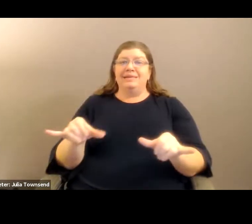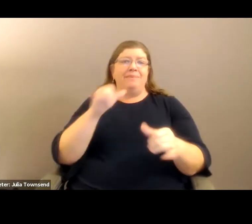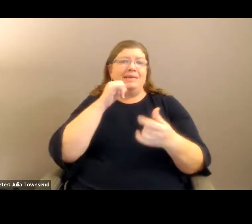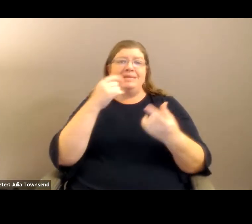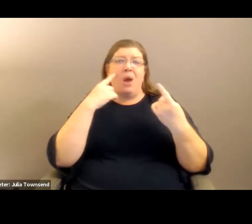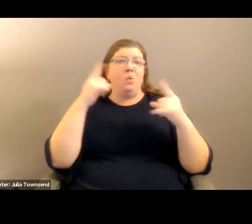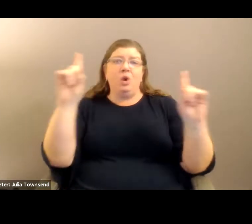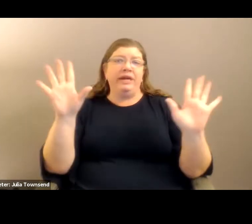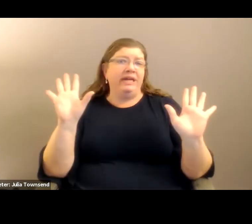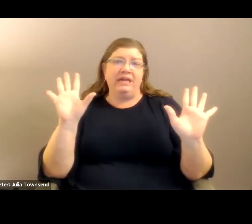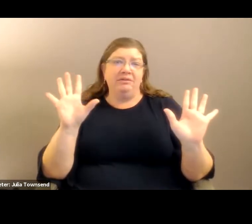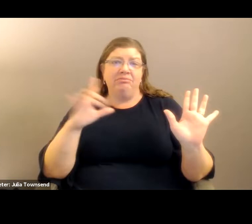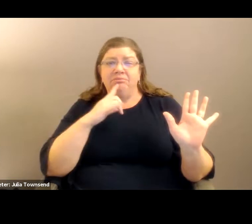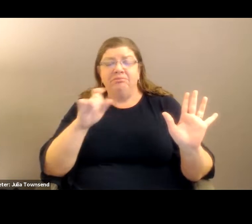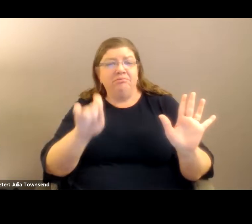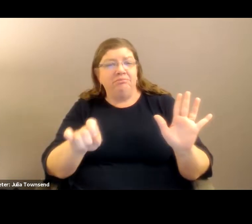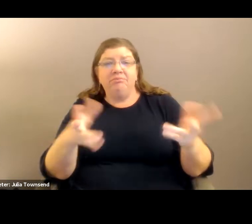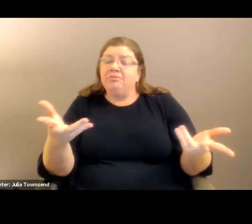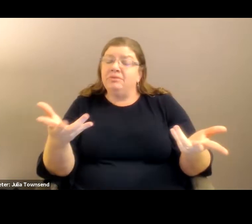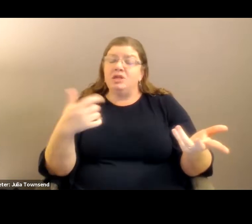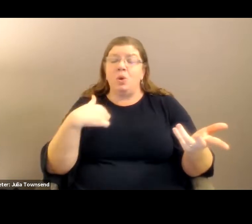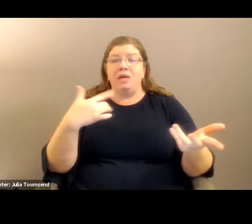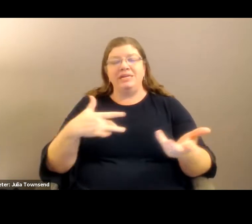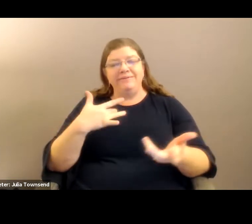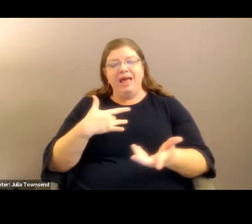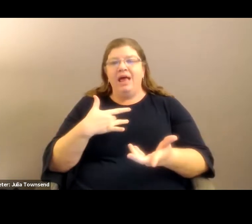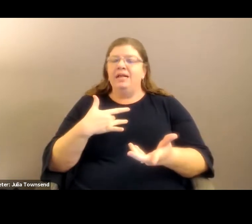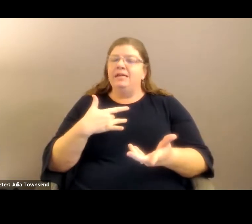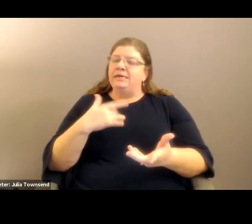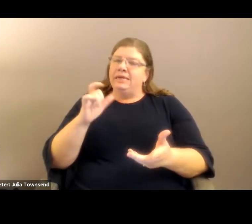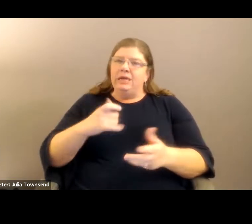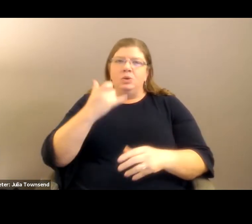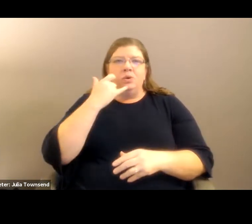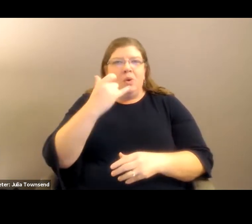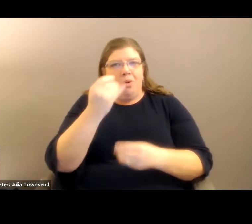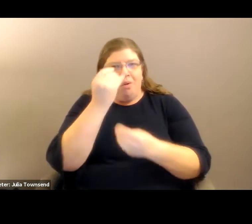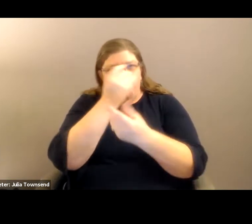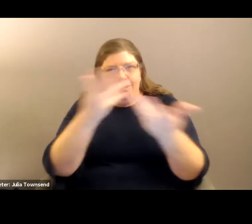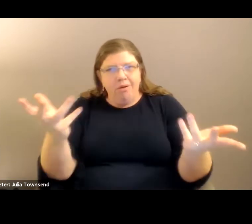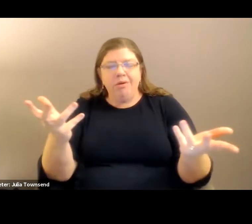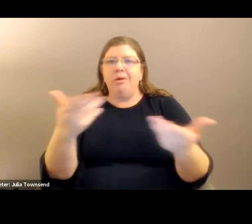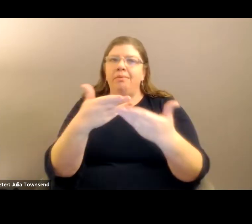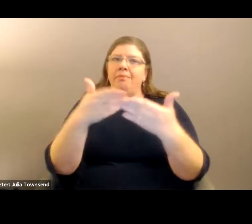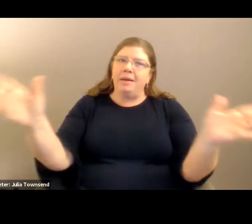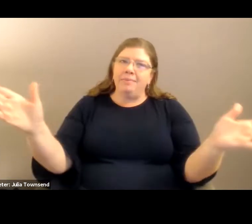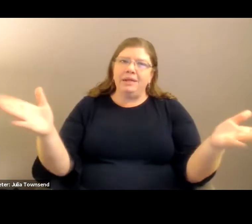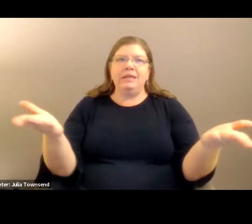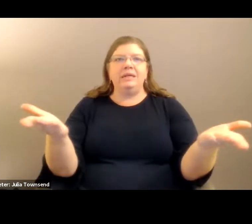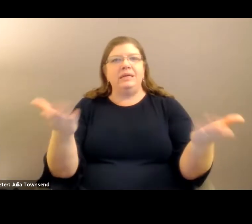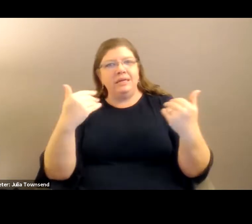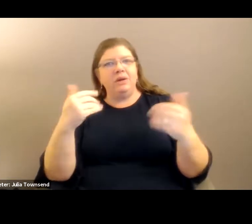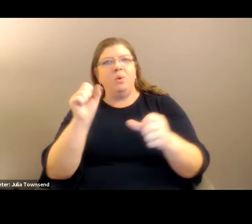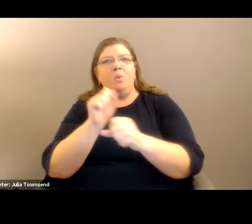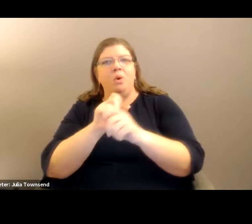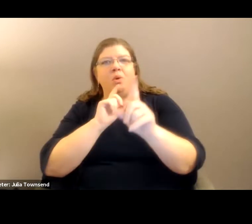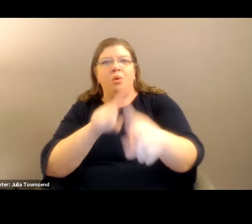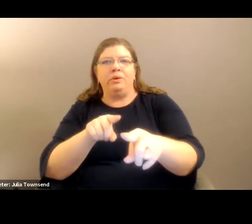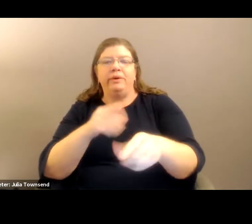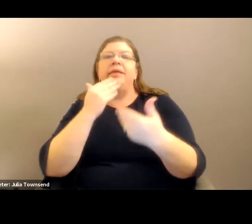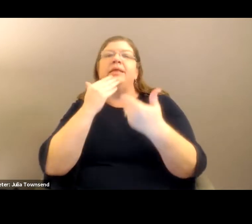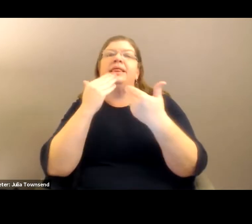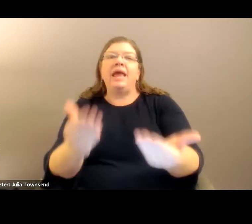well. So I just felt compelled to call in and say that publicly.